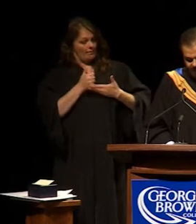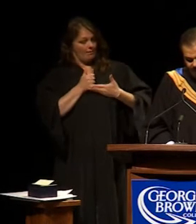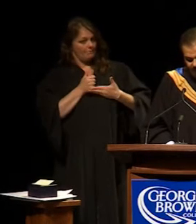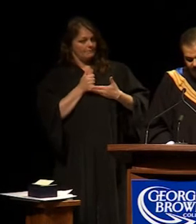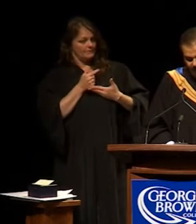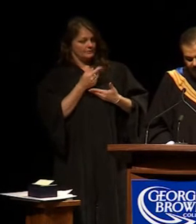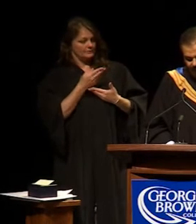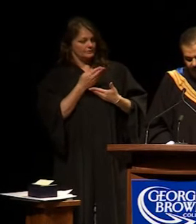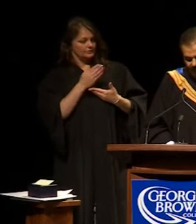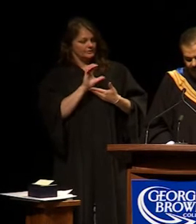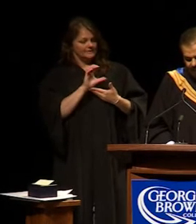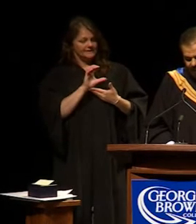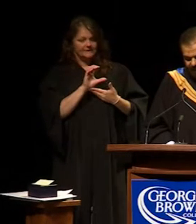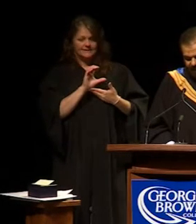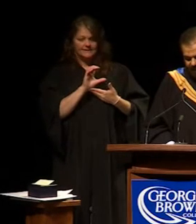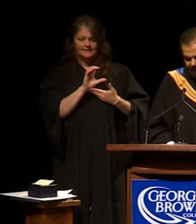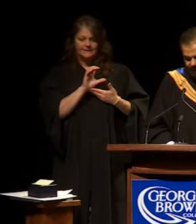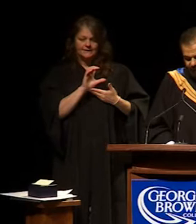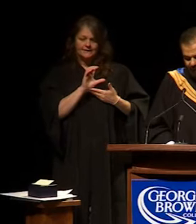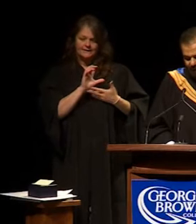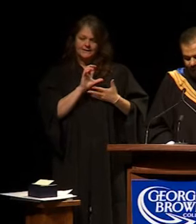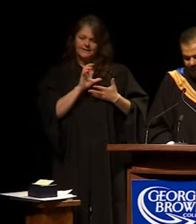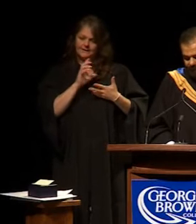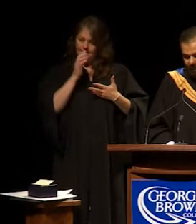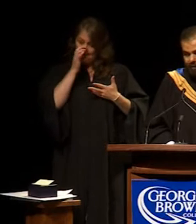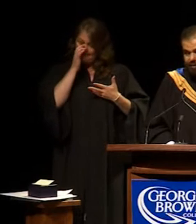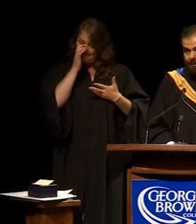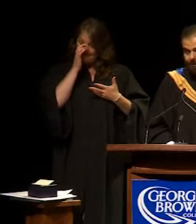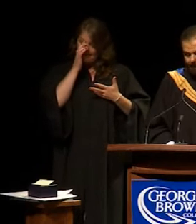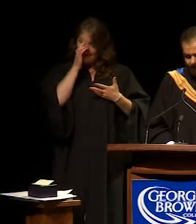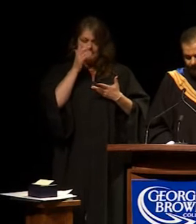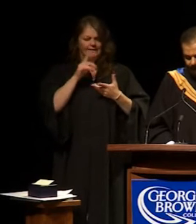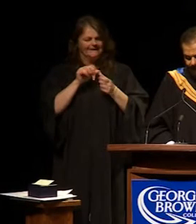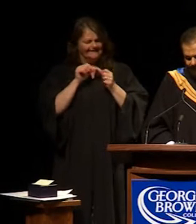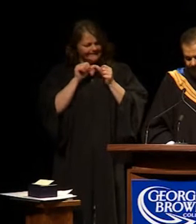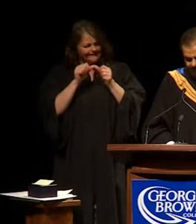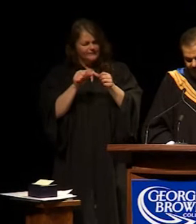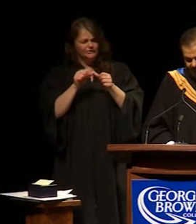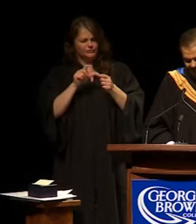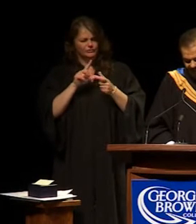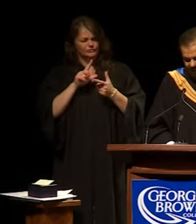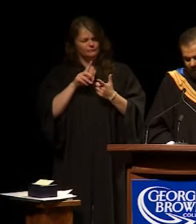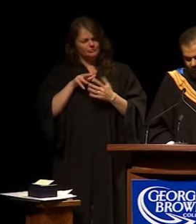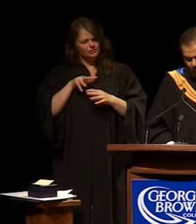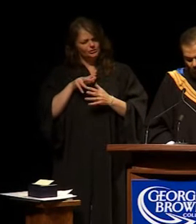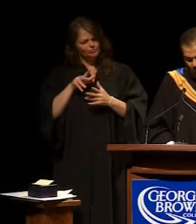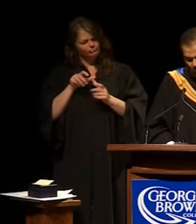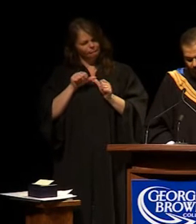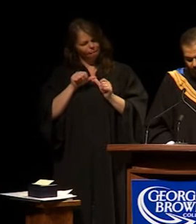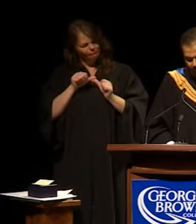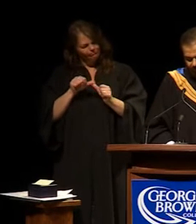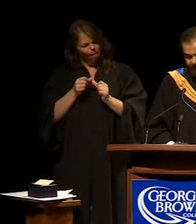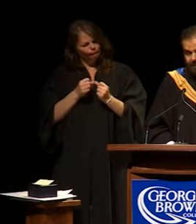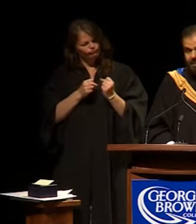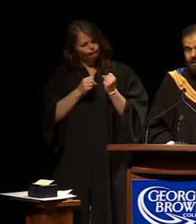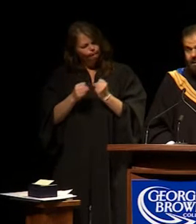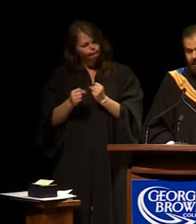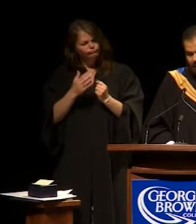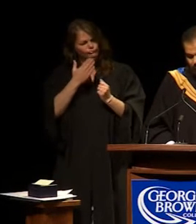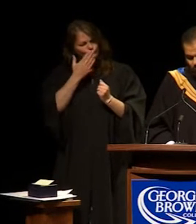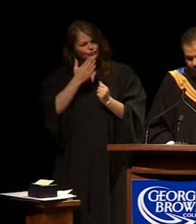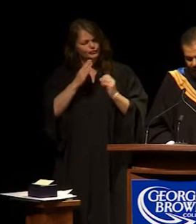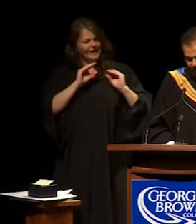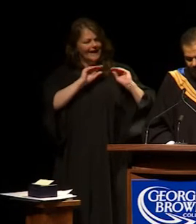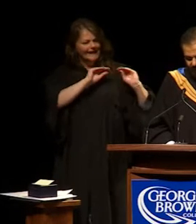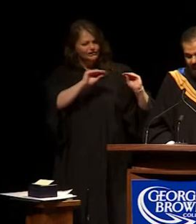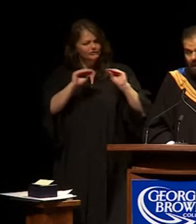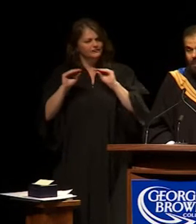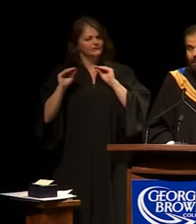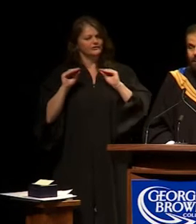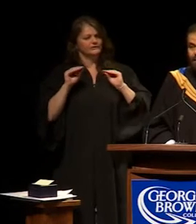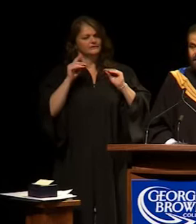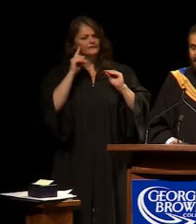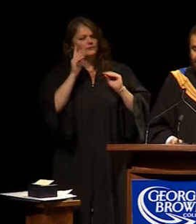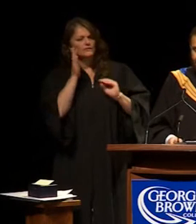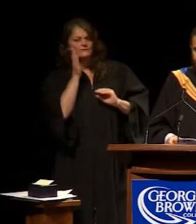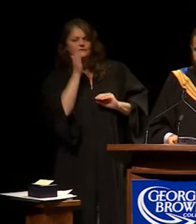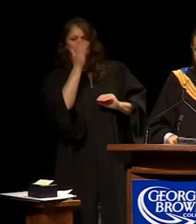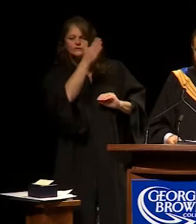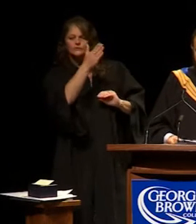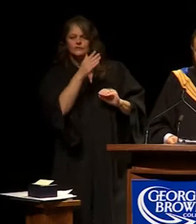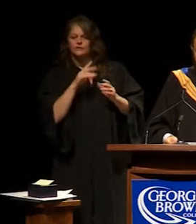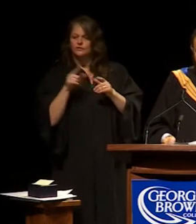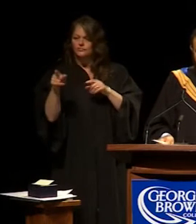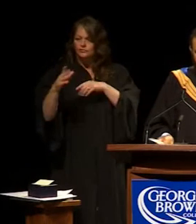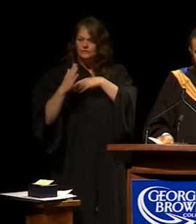cement education-industrial partnership that is so important to shaping our